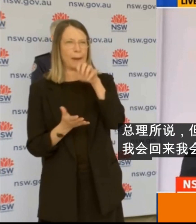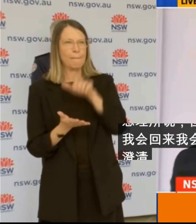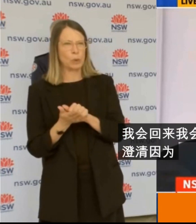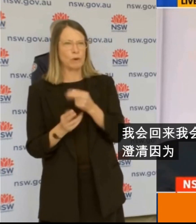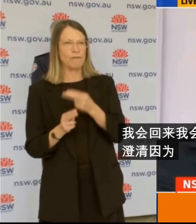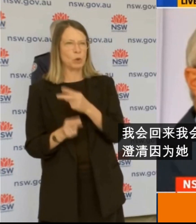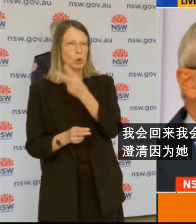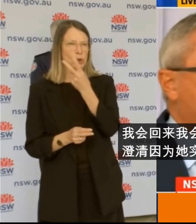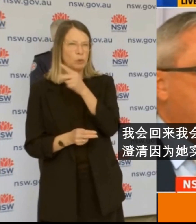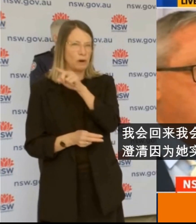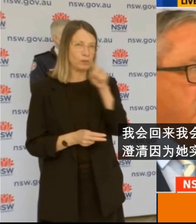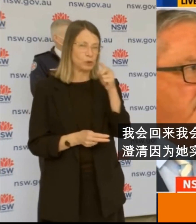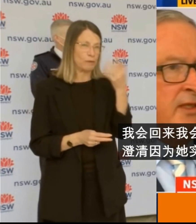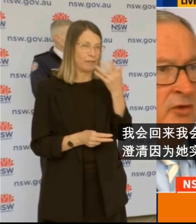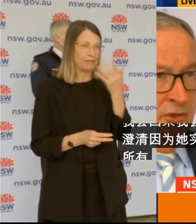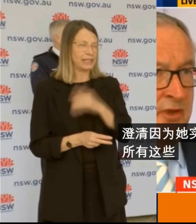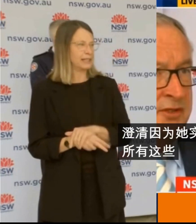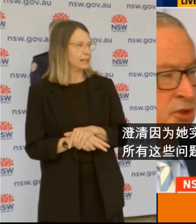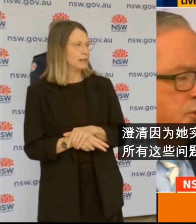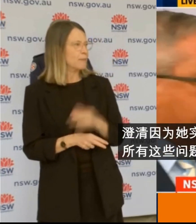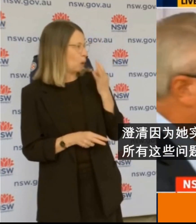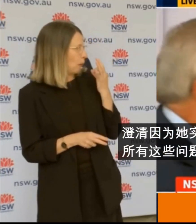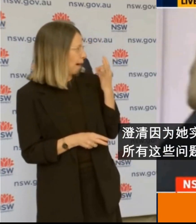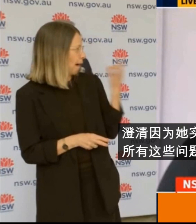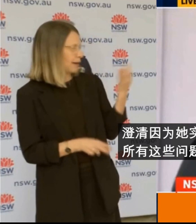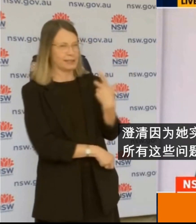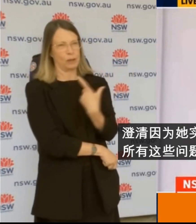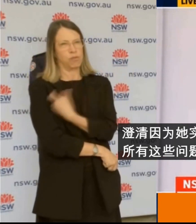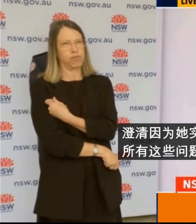Susan Pearce to clarify, because she's actually directly across all those issues.